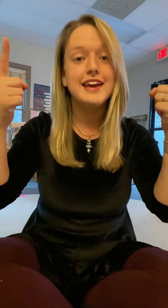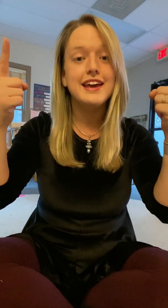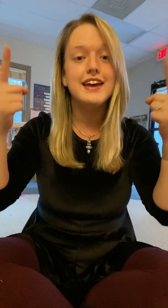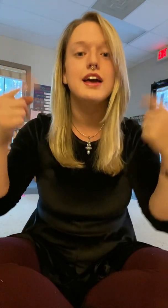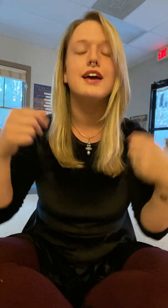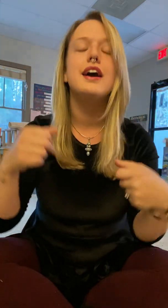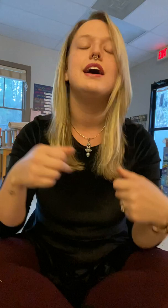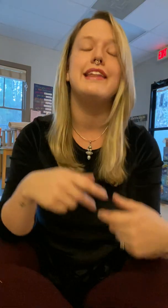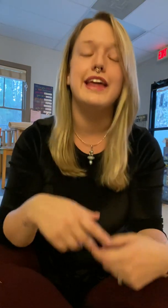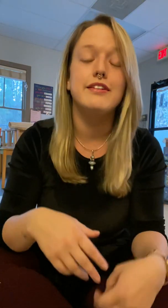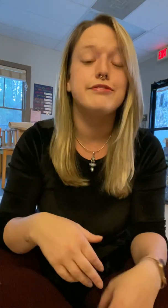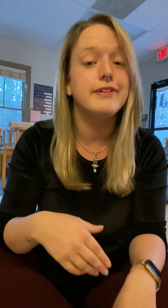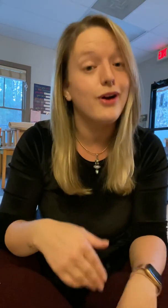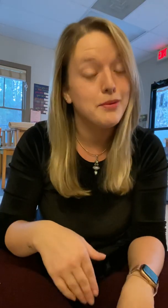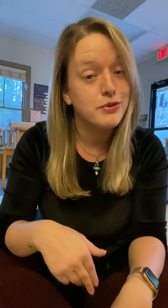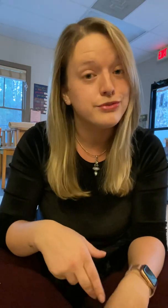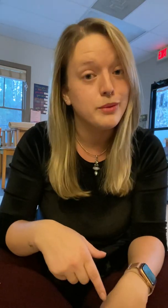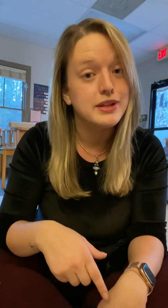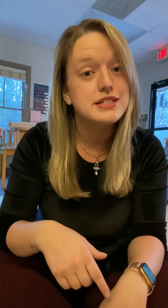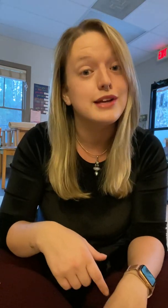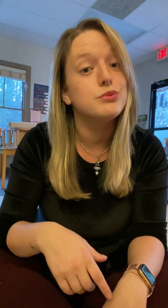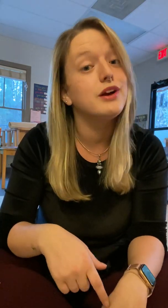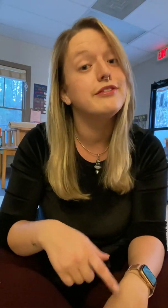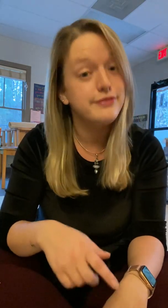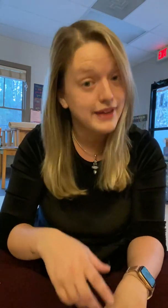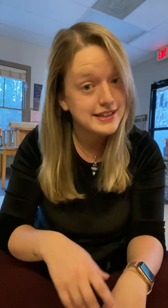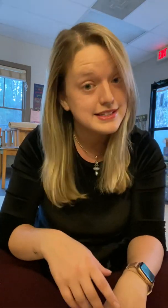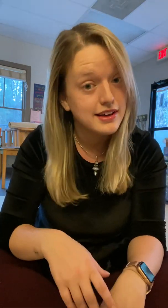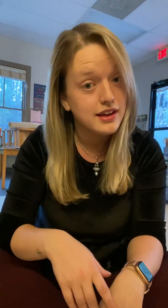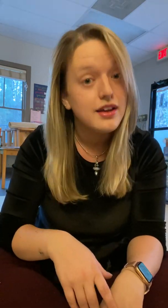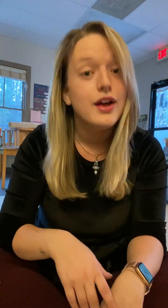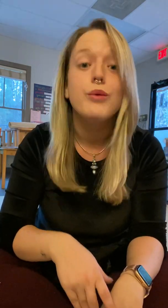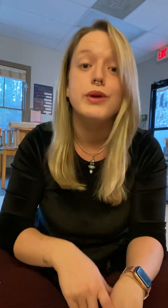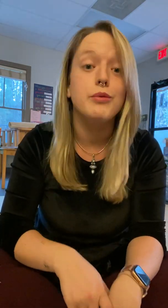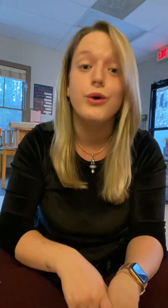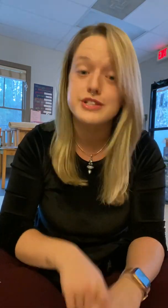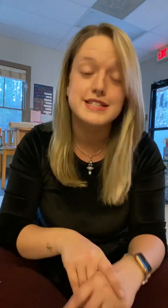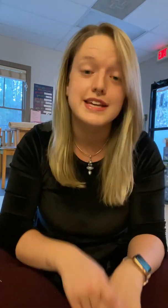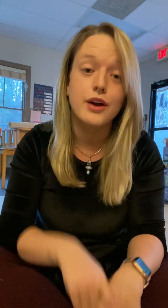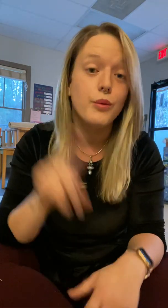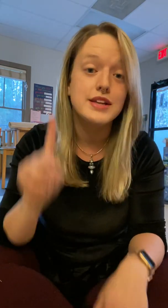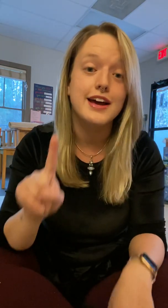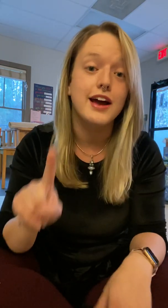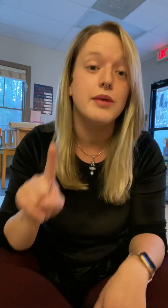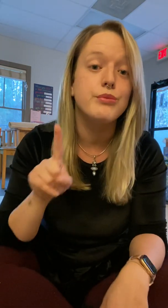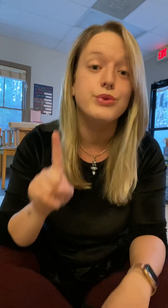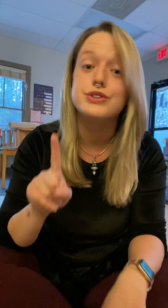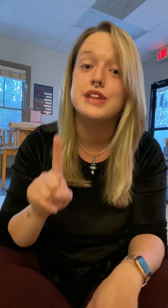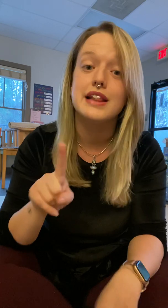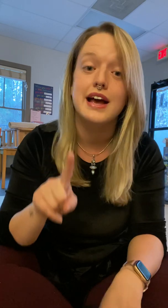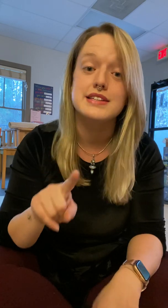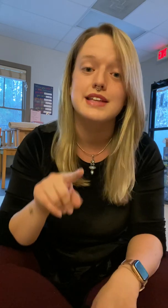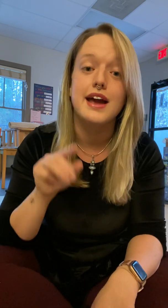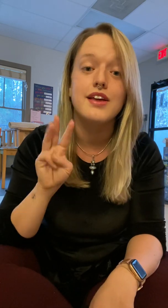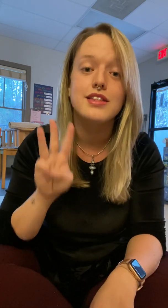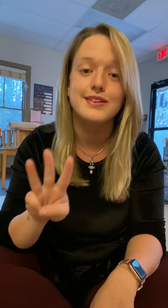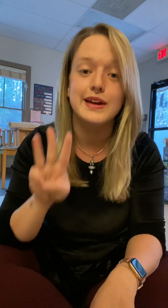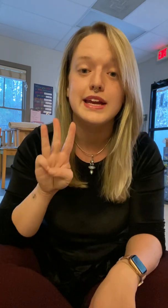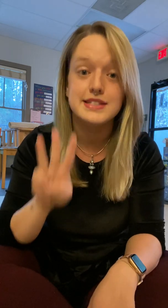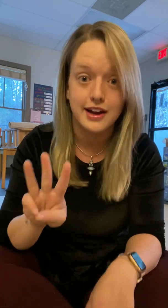history. And then for our performance, because we are fancy, we won't just sing it one time. We'll do that last line 3 times.